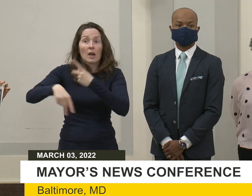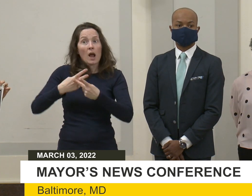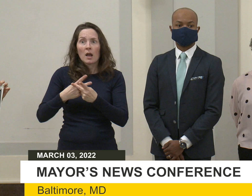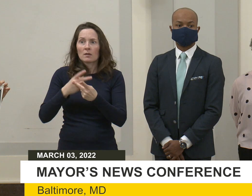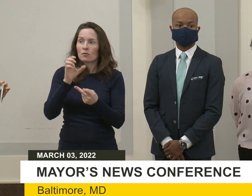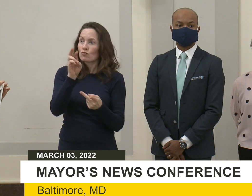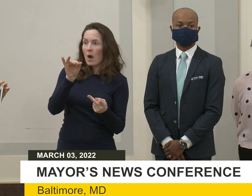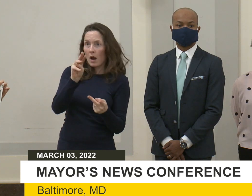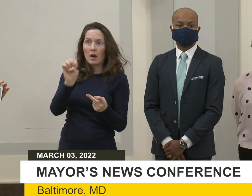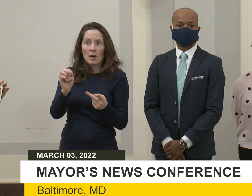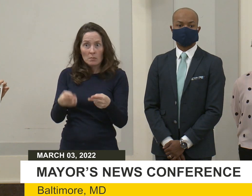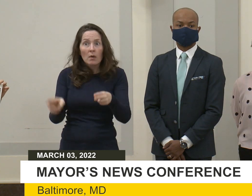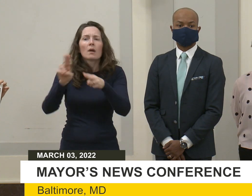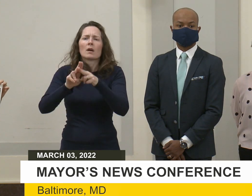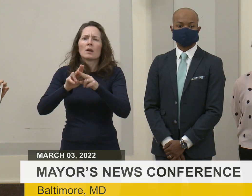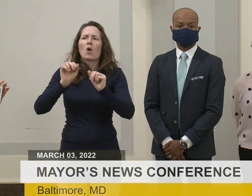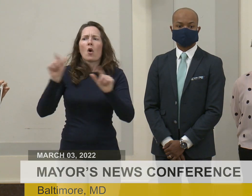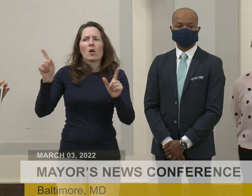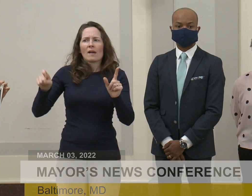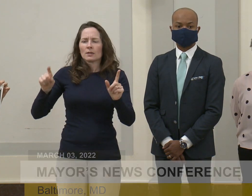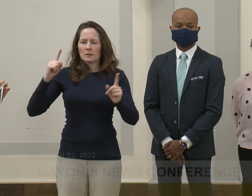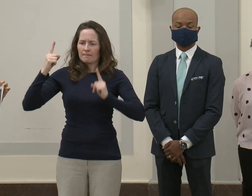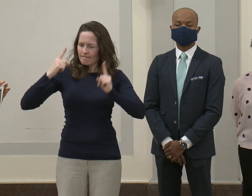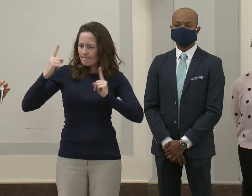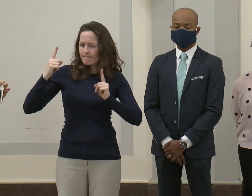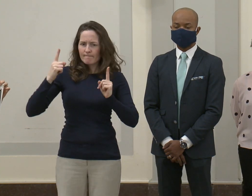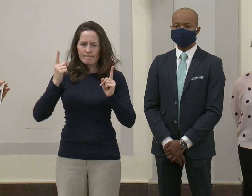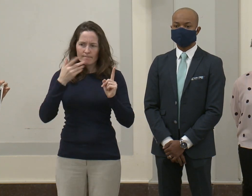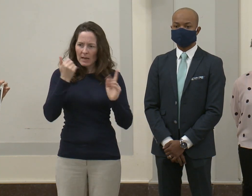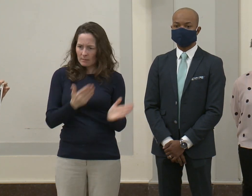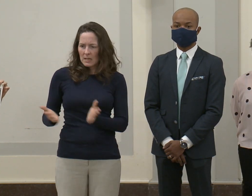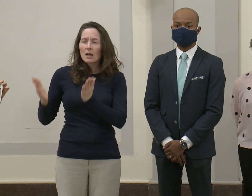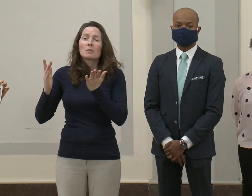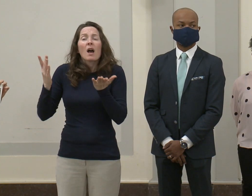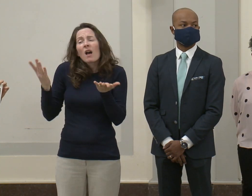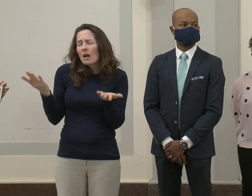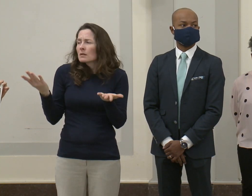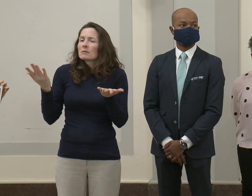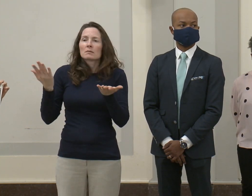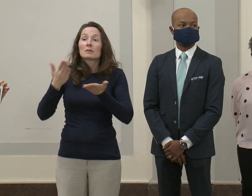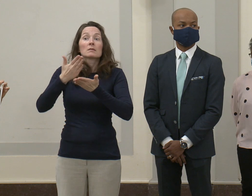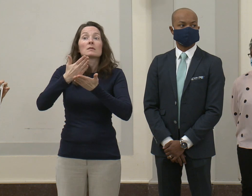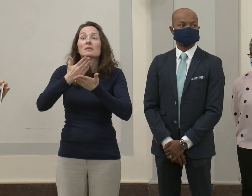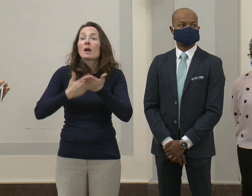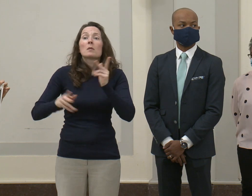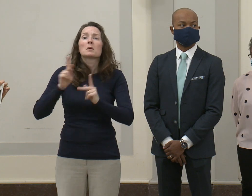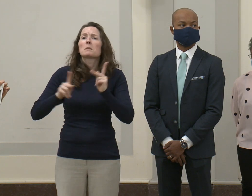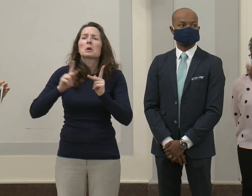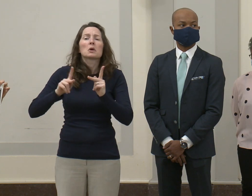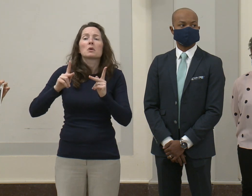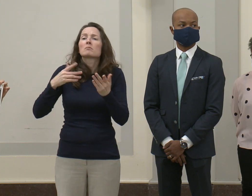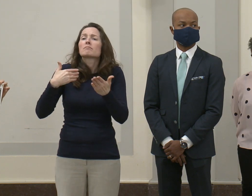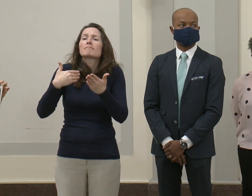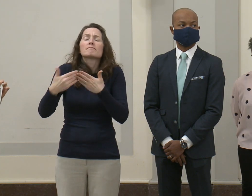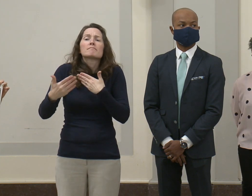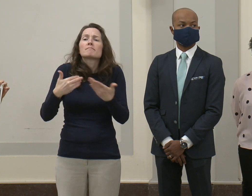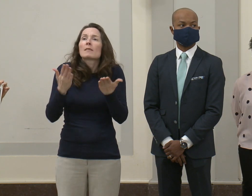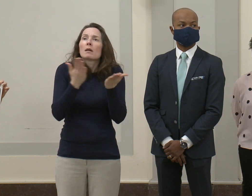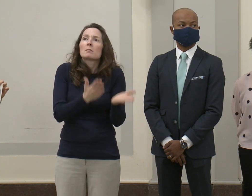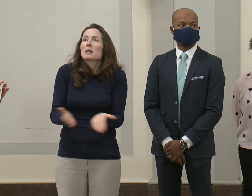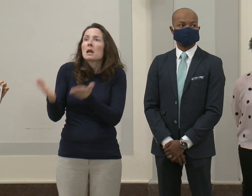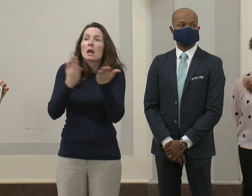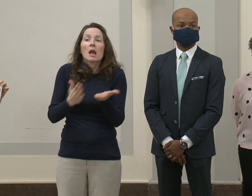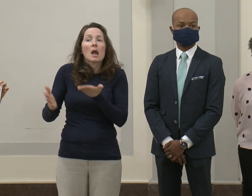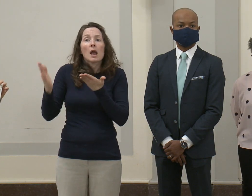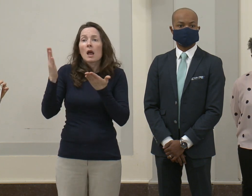realm of reality to know that there are people out here who just simply don't care. They don't care about me, they don't care about you, they